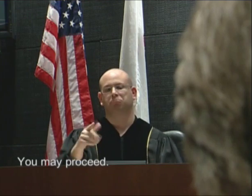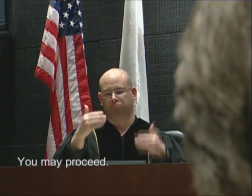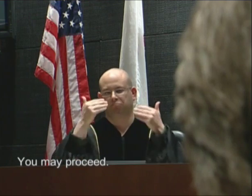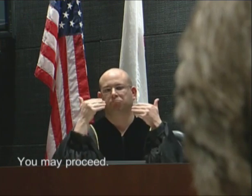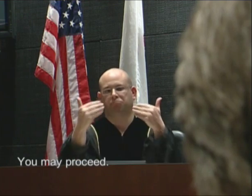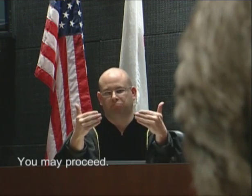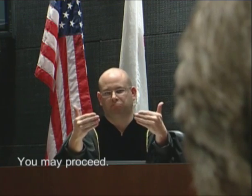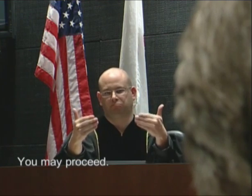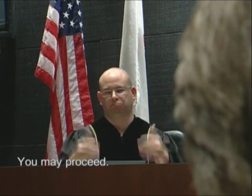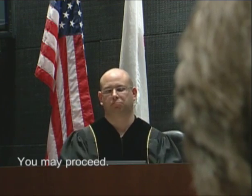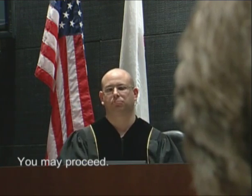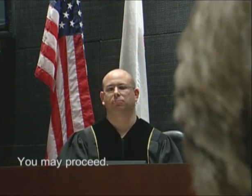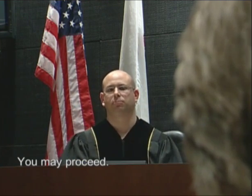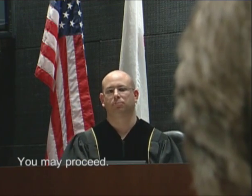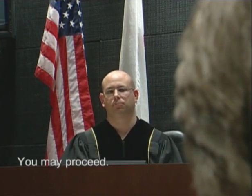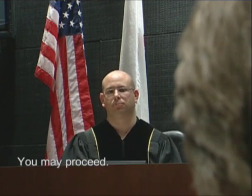You may proceed.